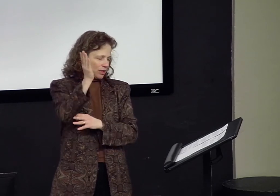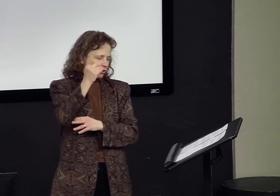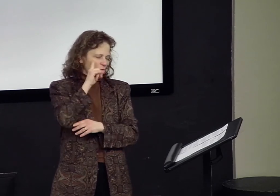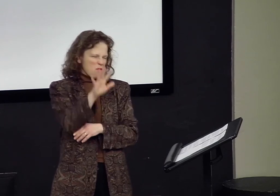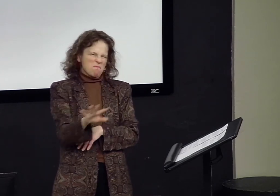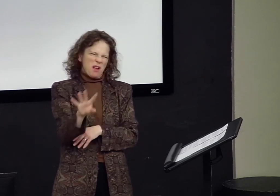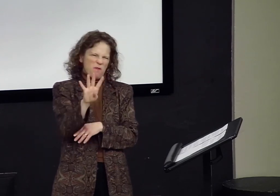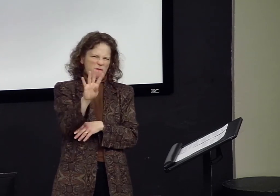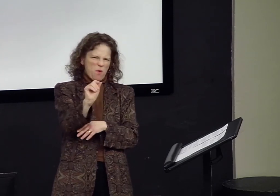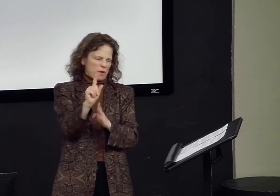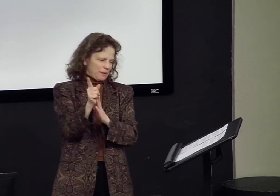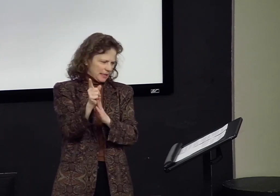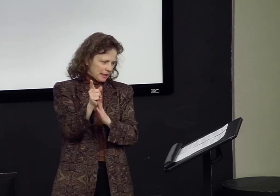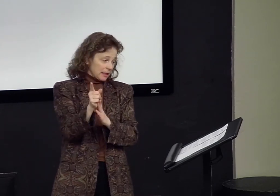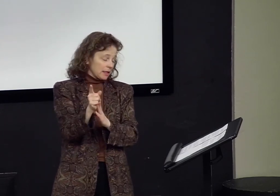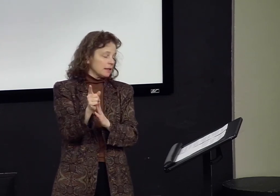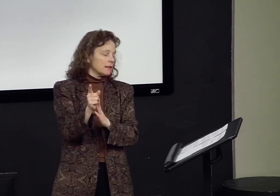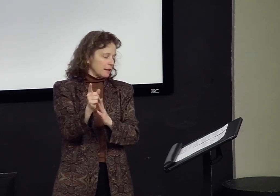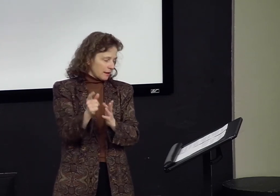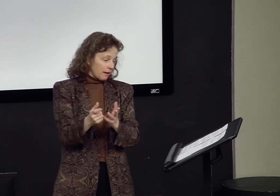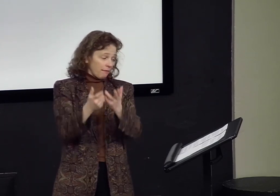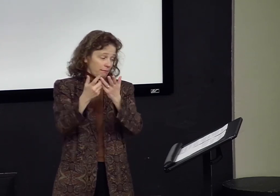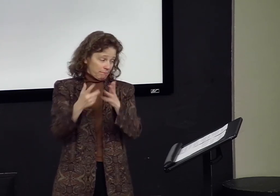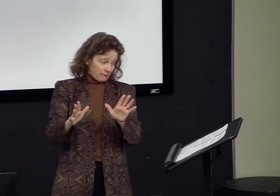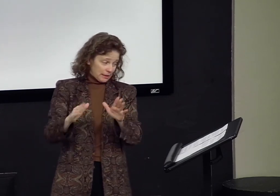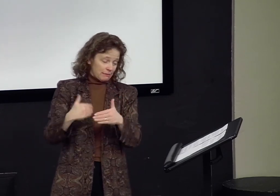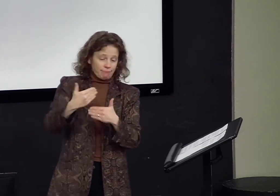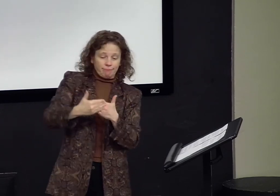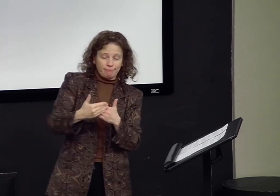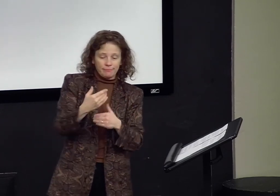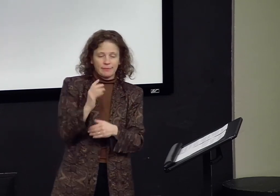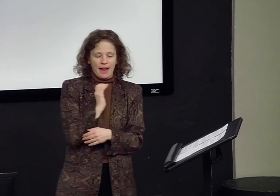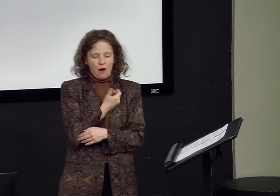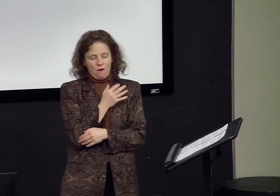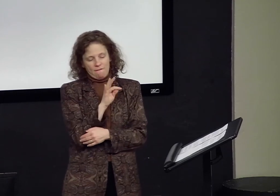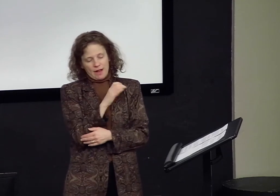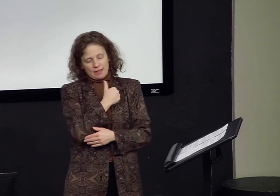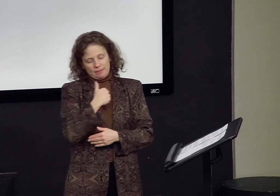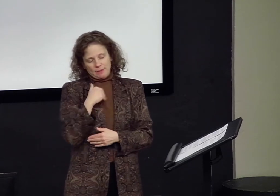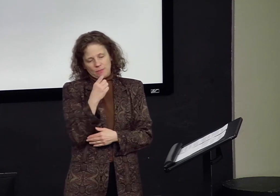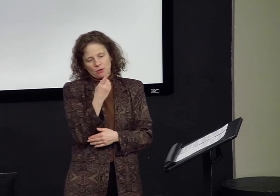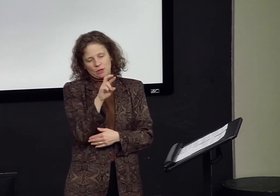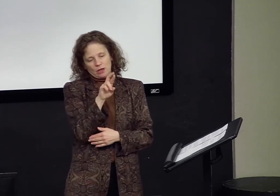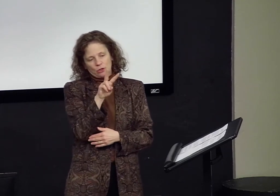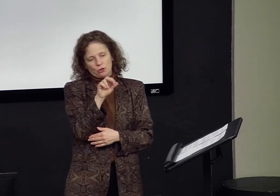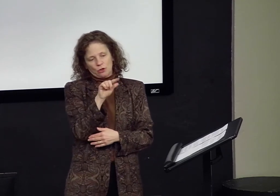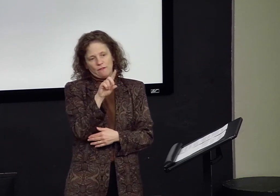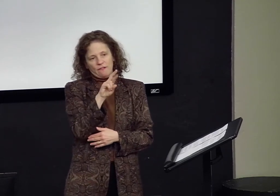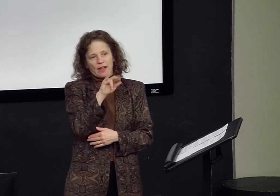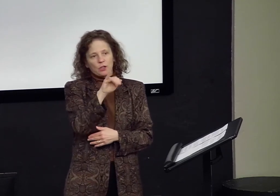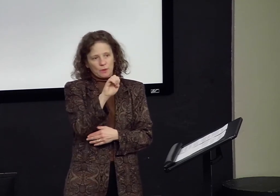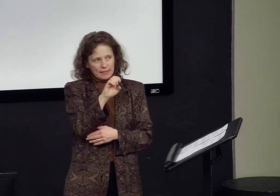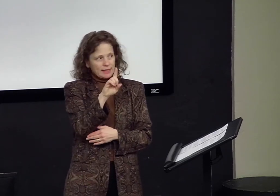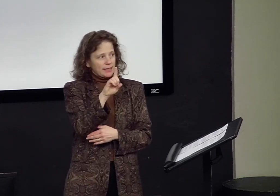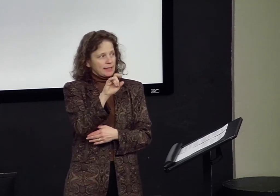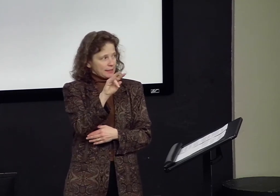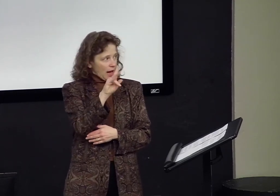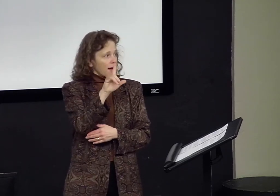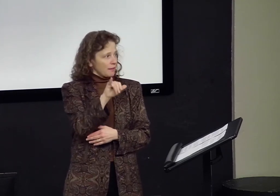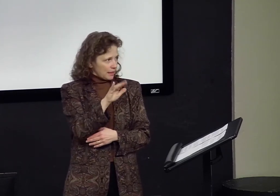service interpreting. And they'll be presenting for about 40 minutes, and then from there, a faculty member, Dr. Valerie